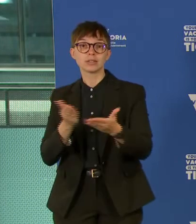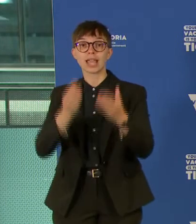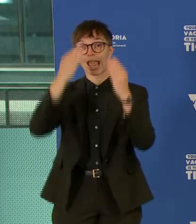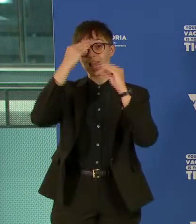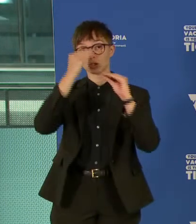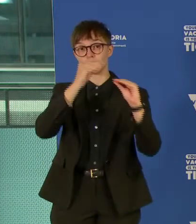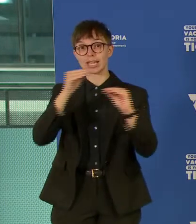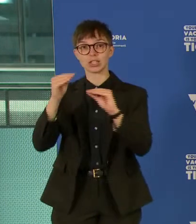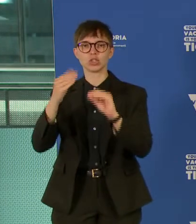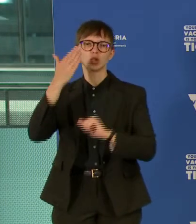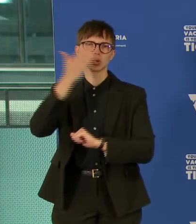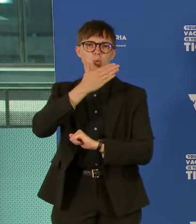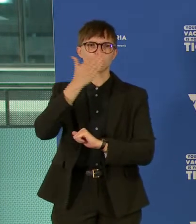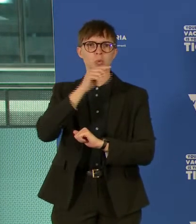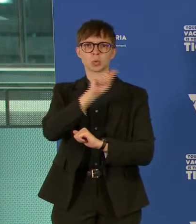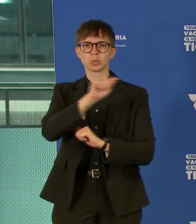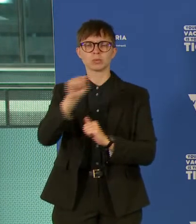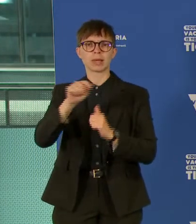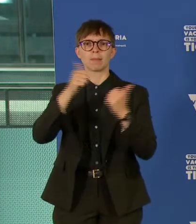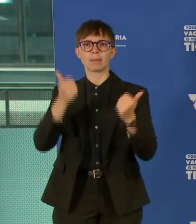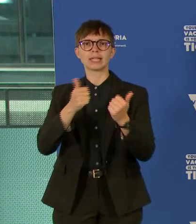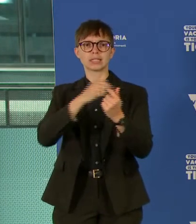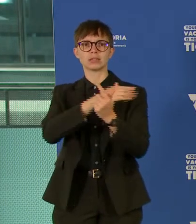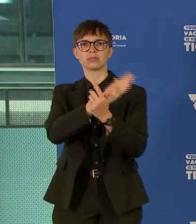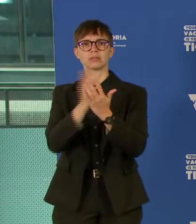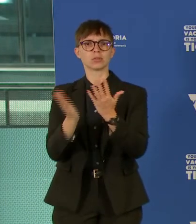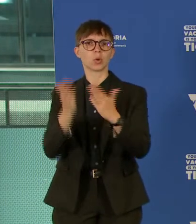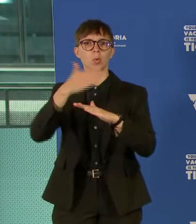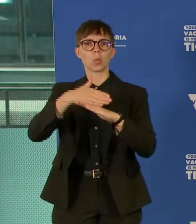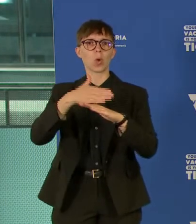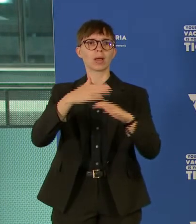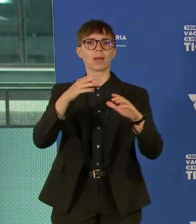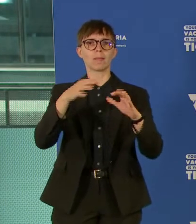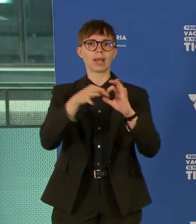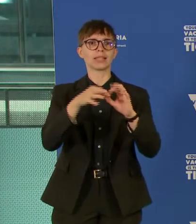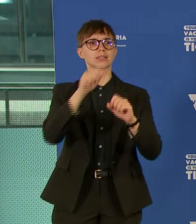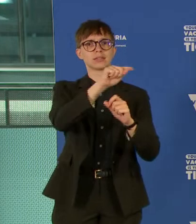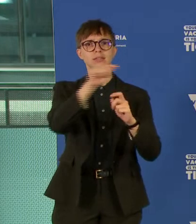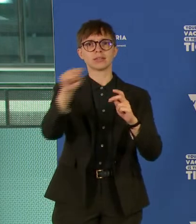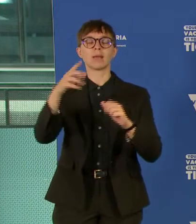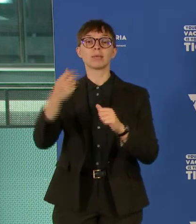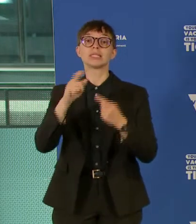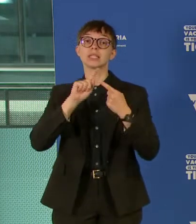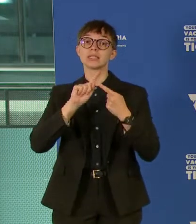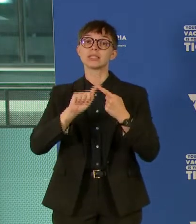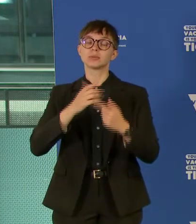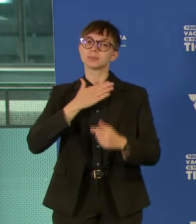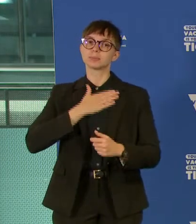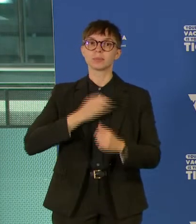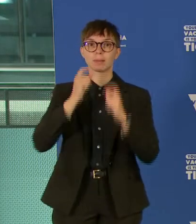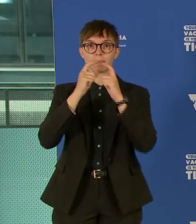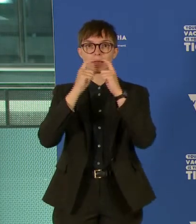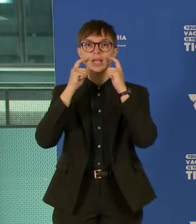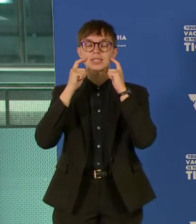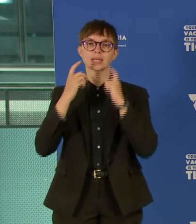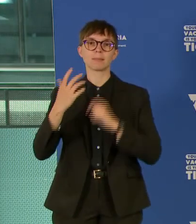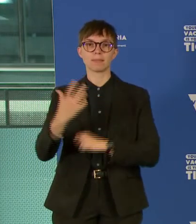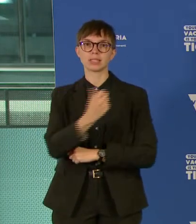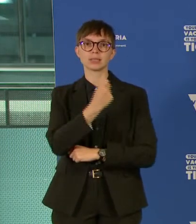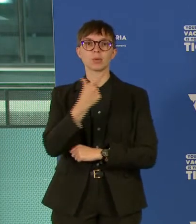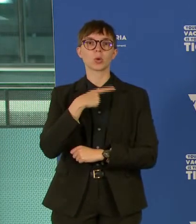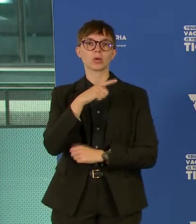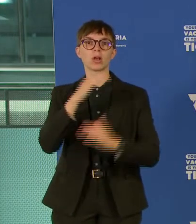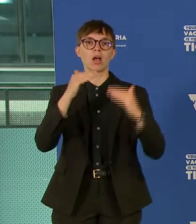education. As a community, we also need to remember those basic and simple behaviours that are part of our everyday